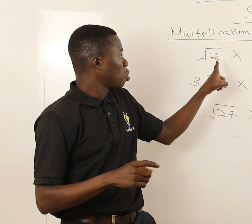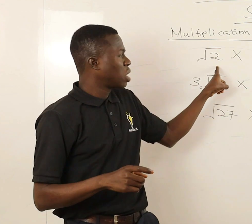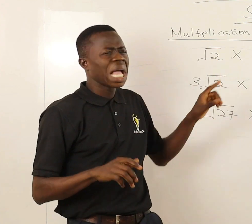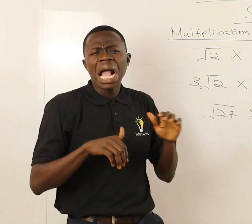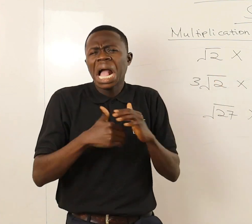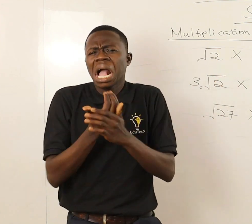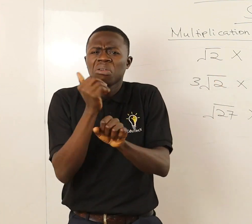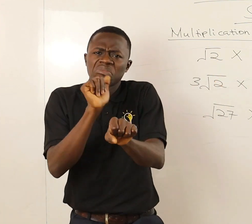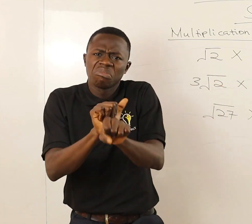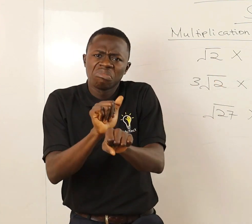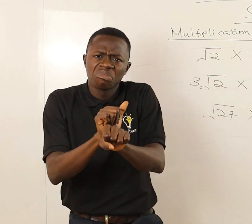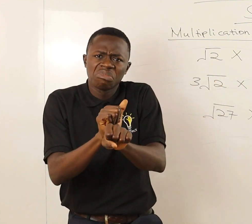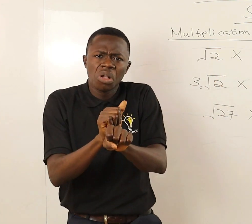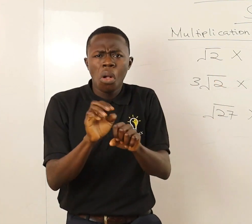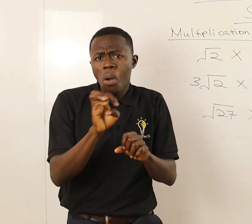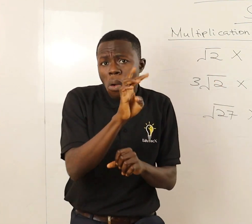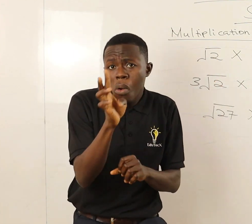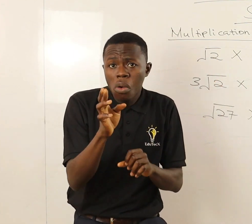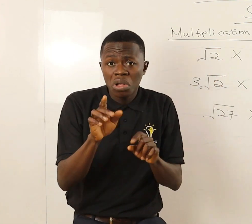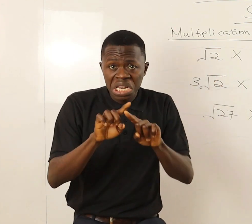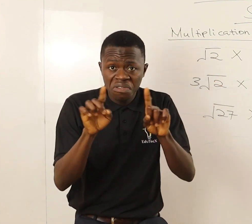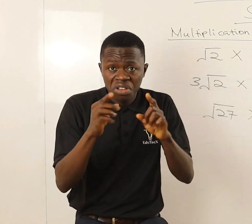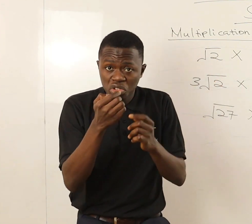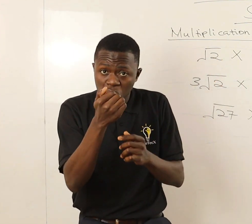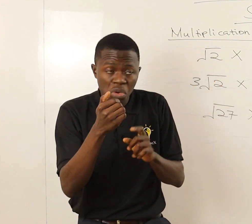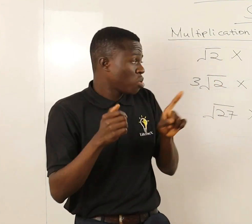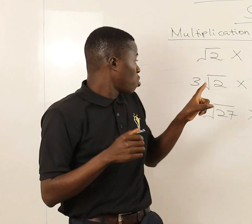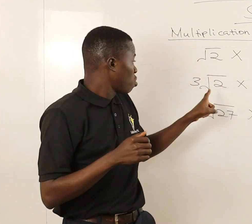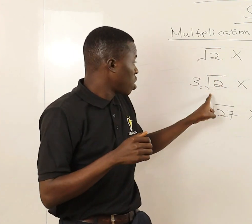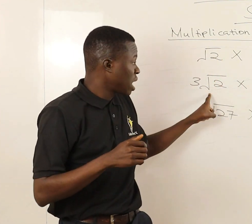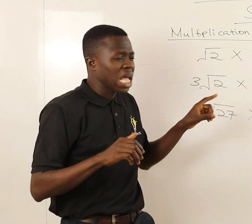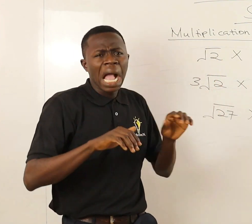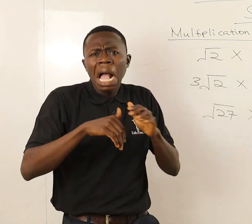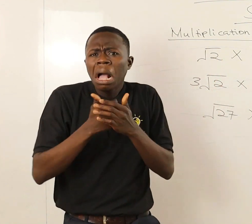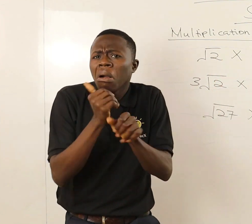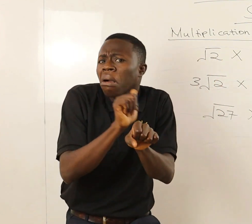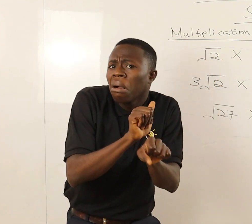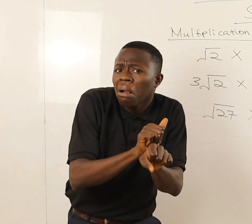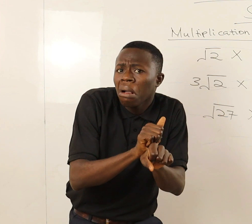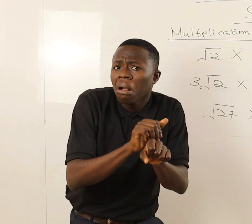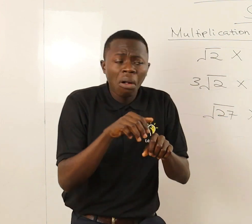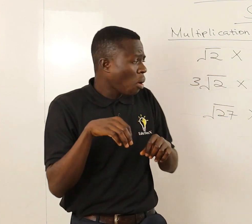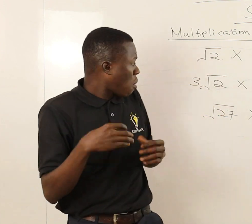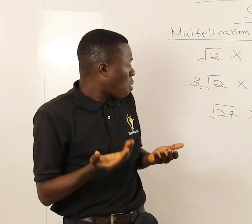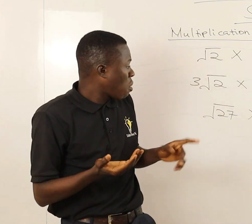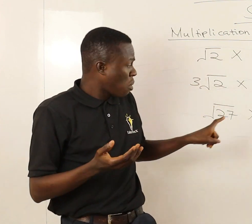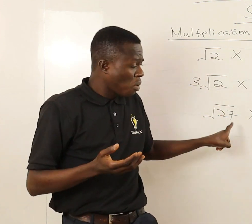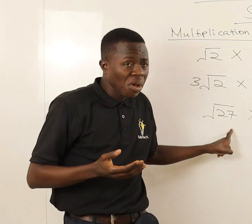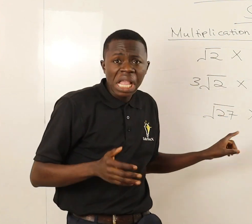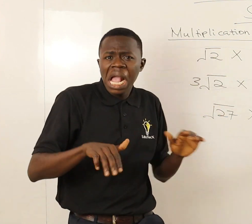So with all the expressions that we have on the board, you realize that they are quite different. So how do you solve